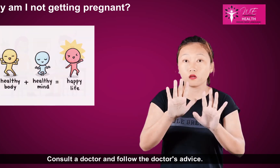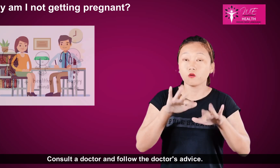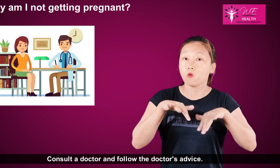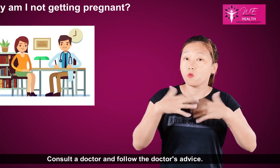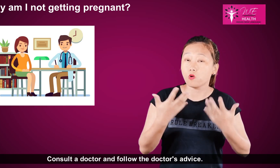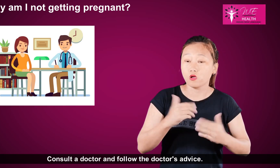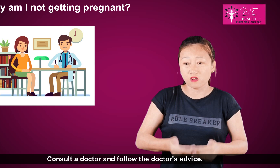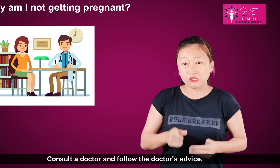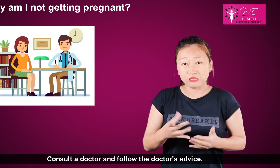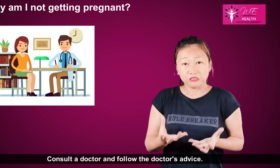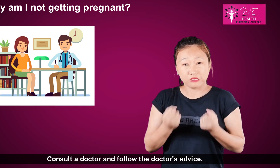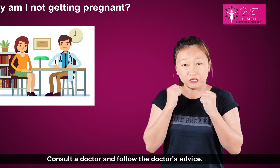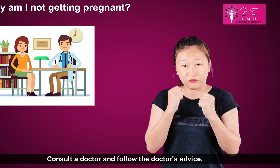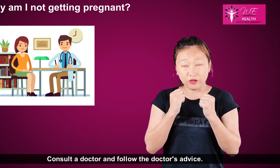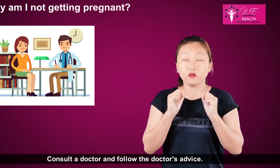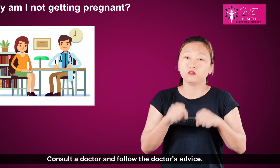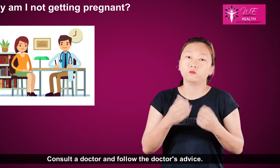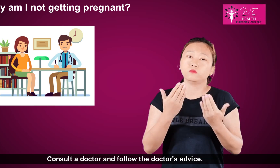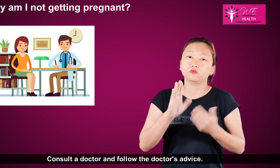Consult a doctor and follow the doctor's advice.